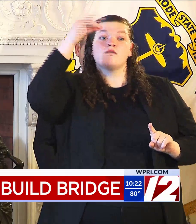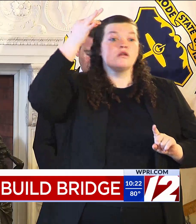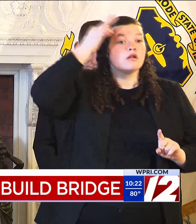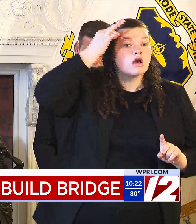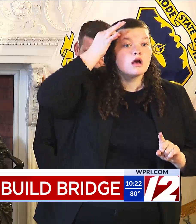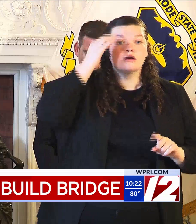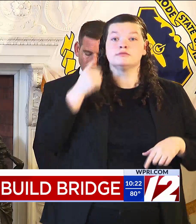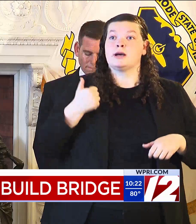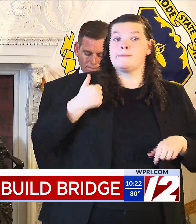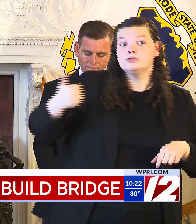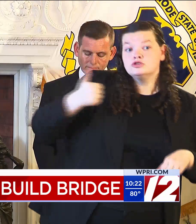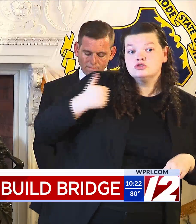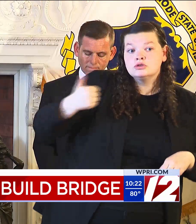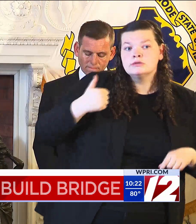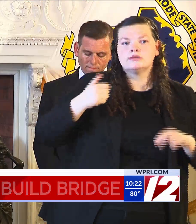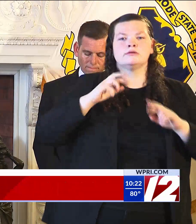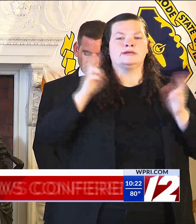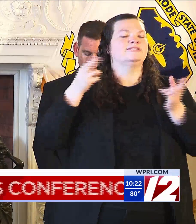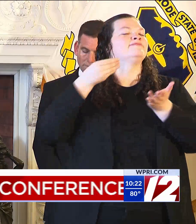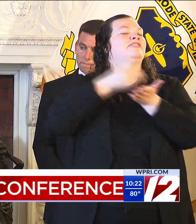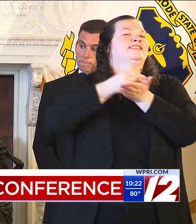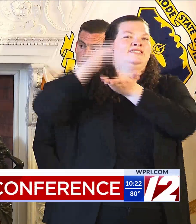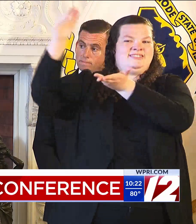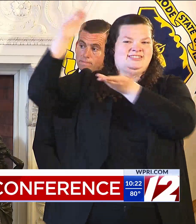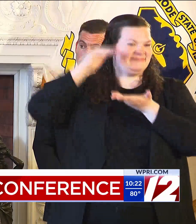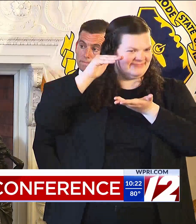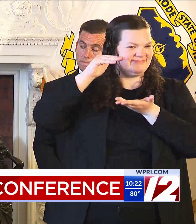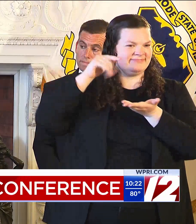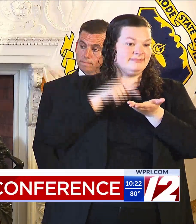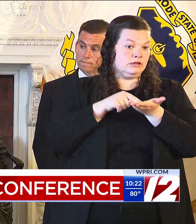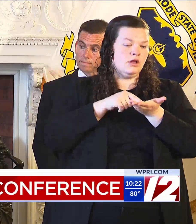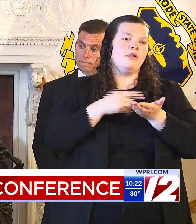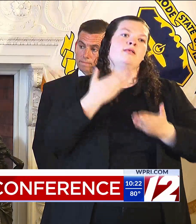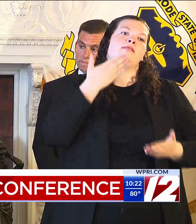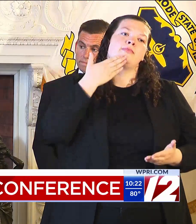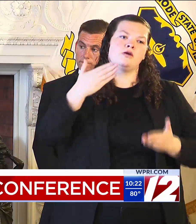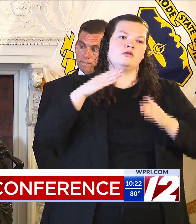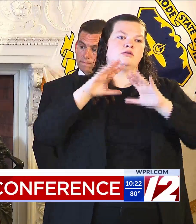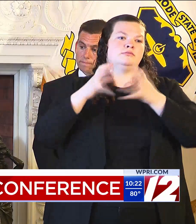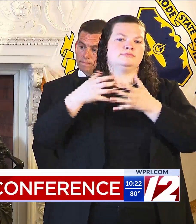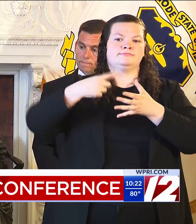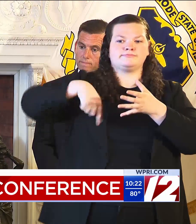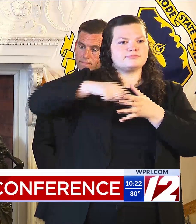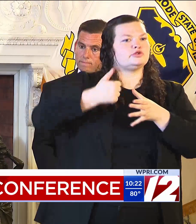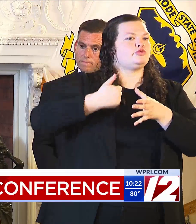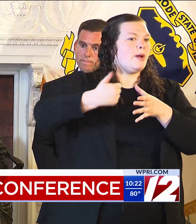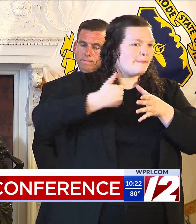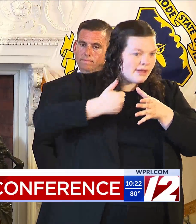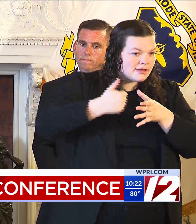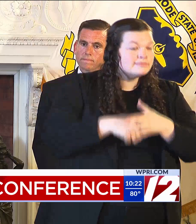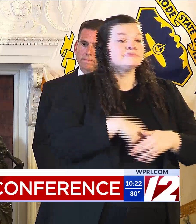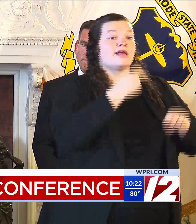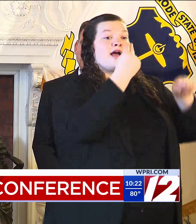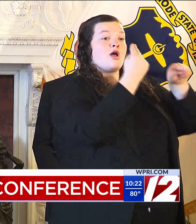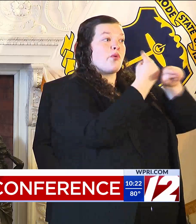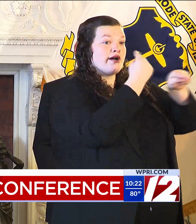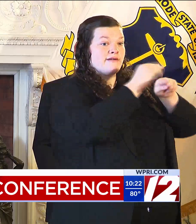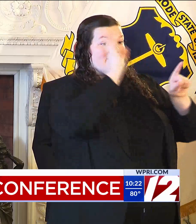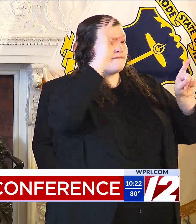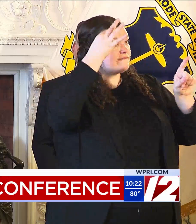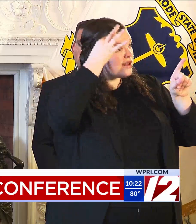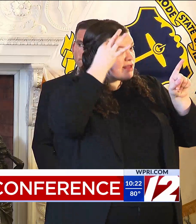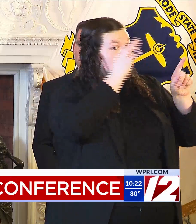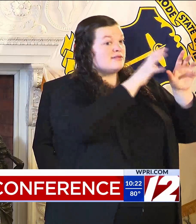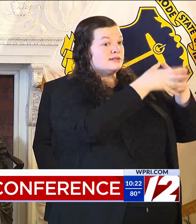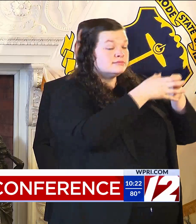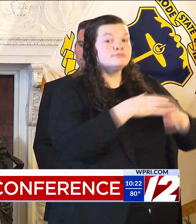U.S. DOT, Federal Highway Administration, our congressional delegation, we